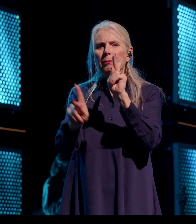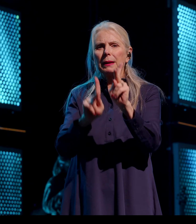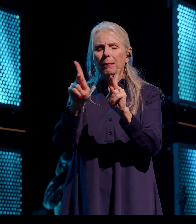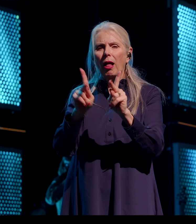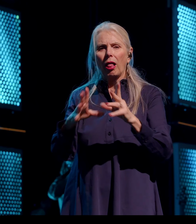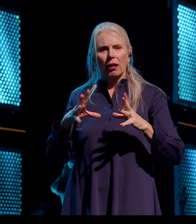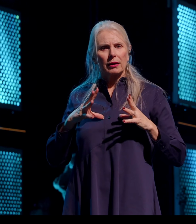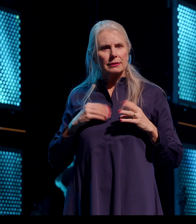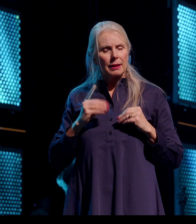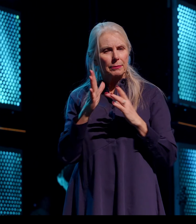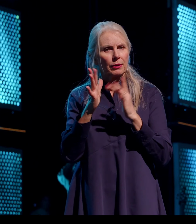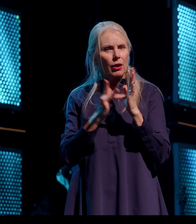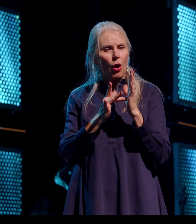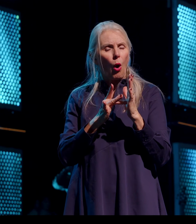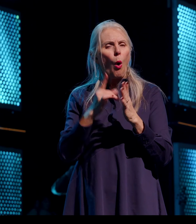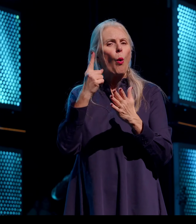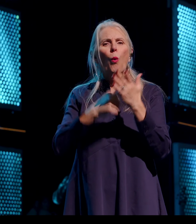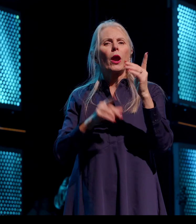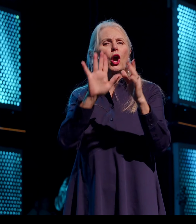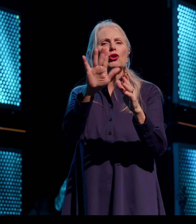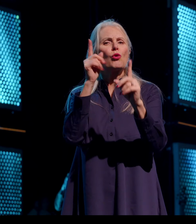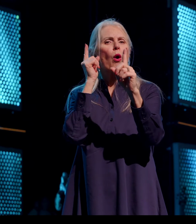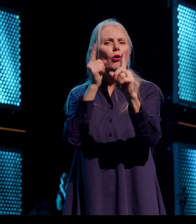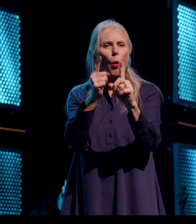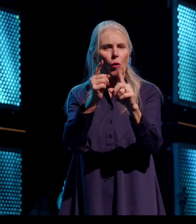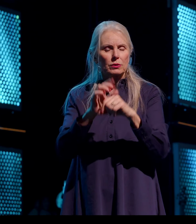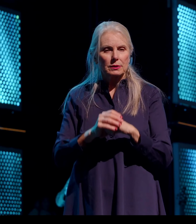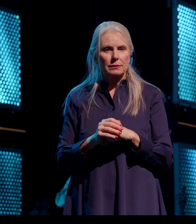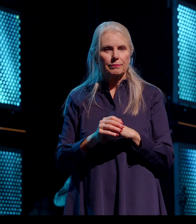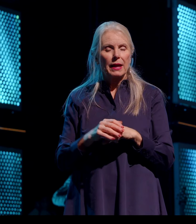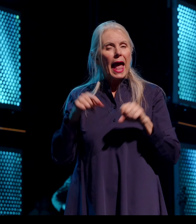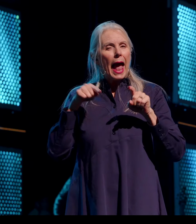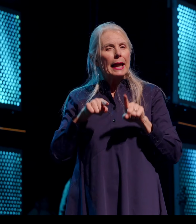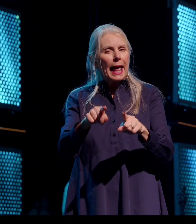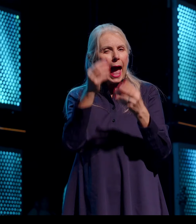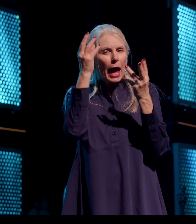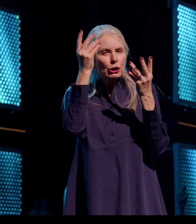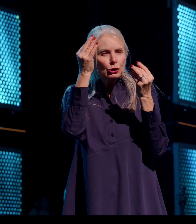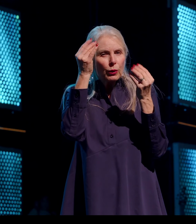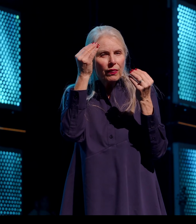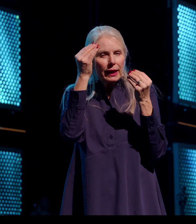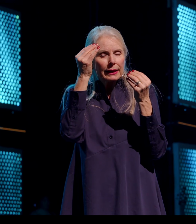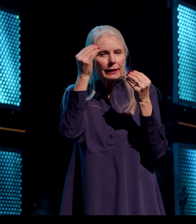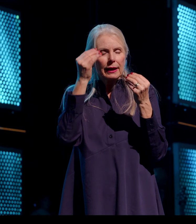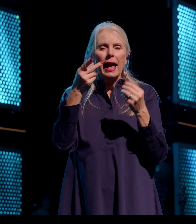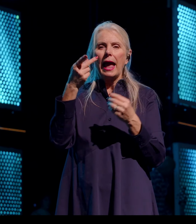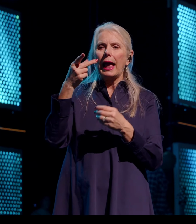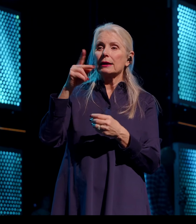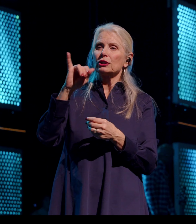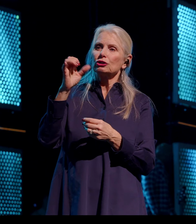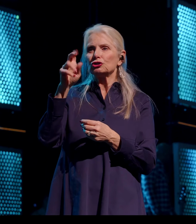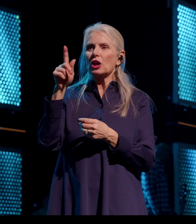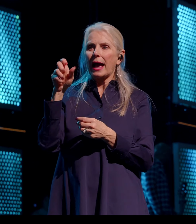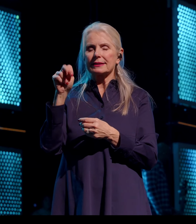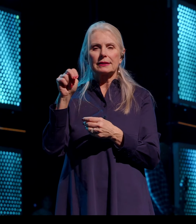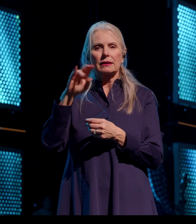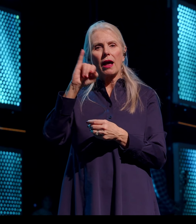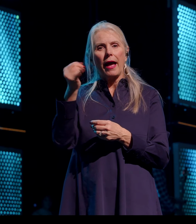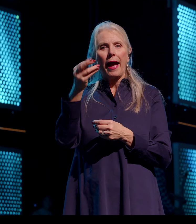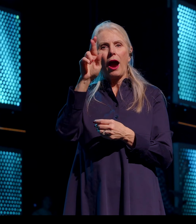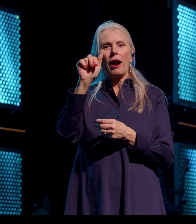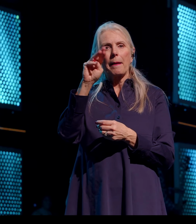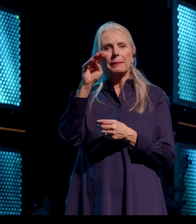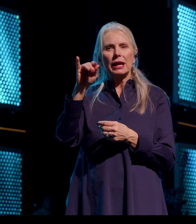Jesus? What goals do you have for that? As you think about this, like I said, and actually Jackson Jaramillo put this in my brain too during preaching